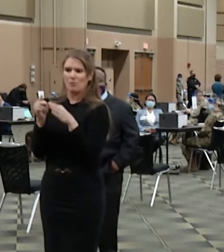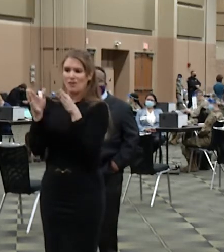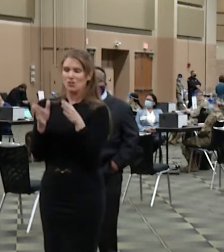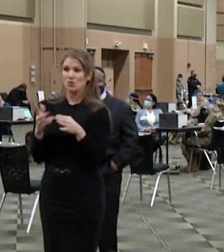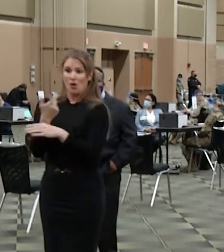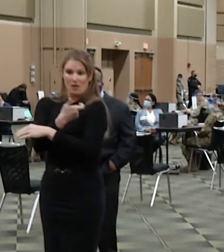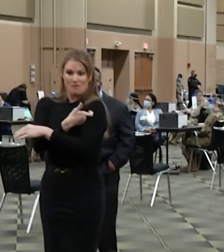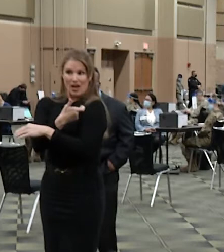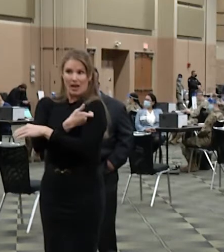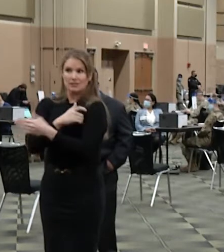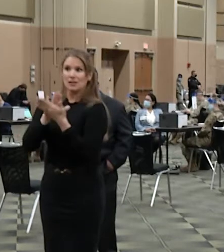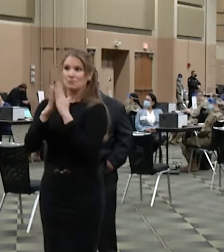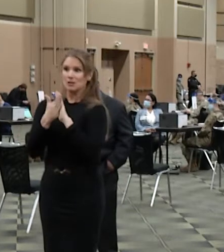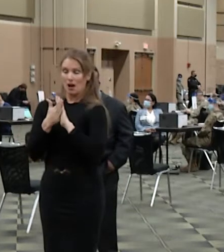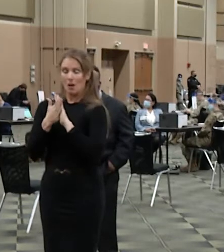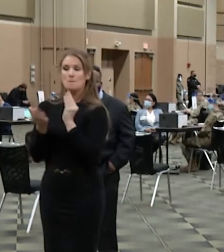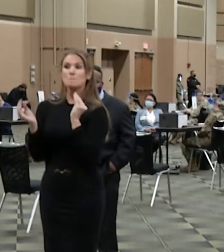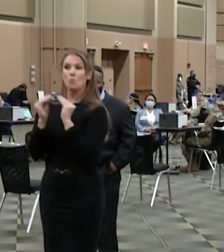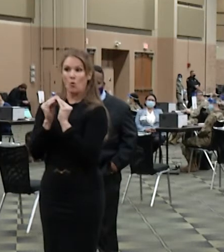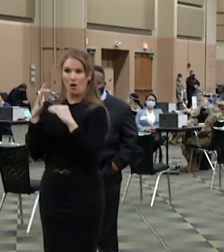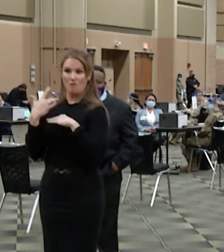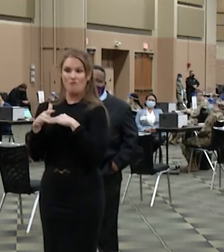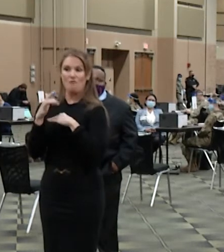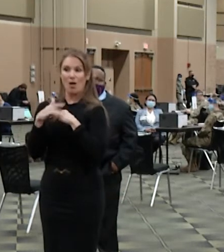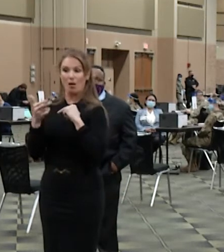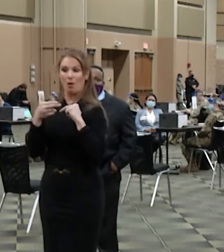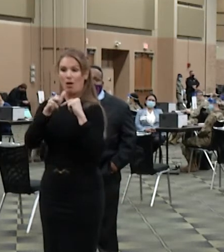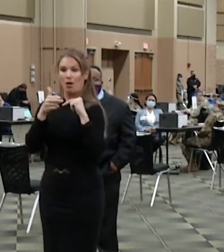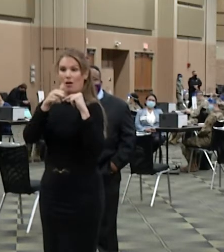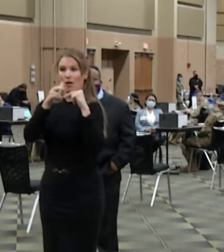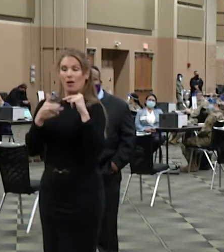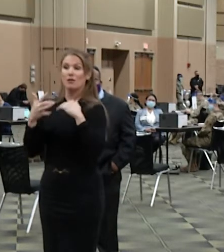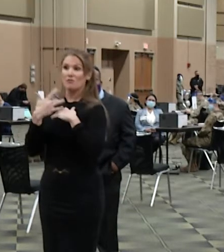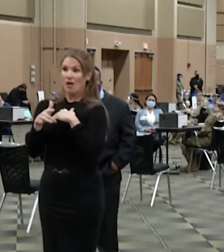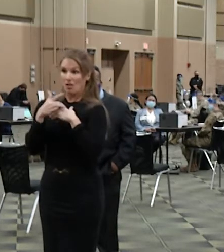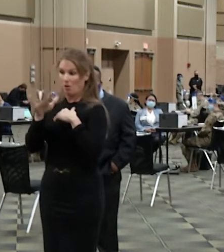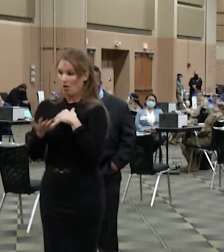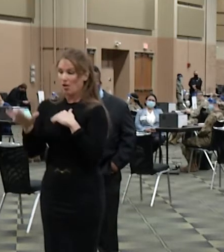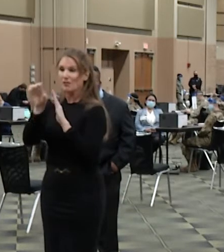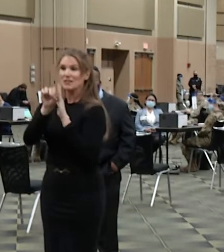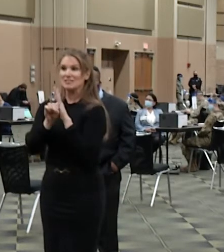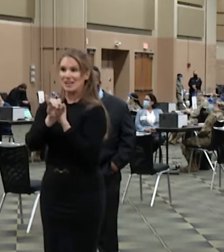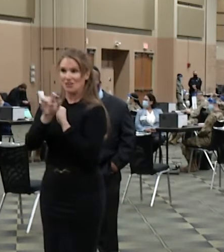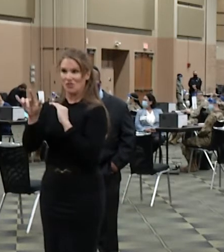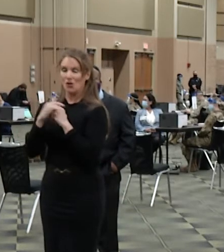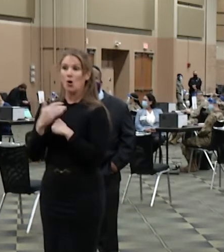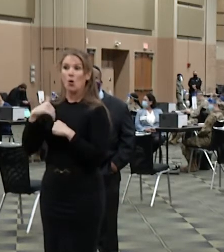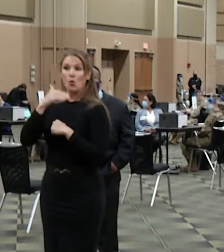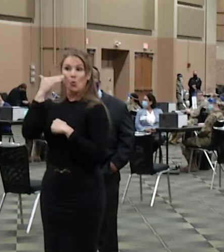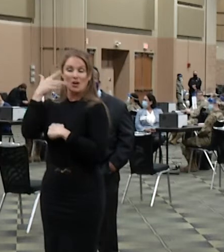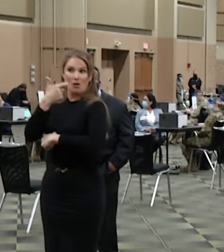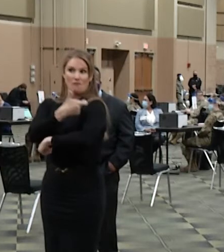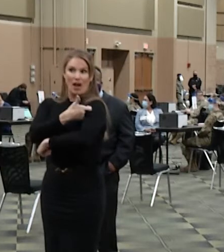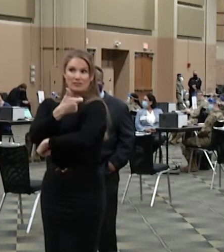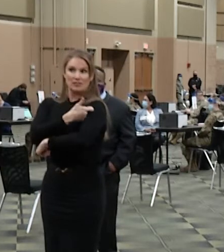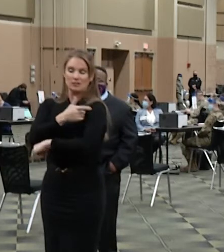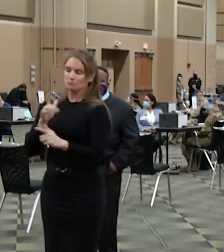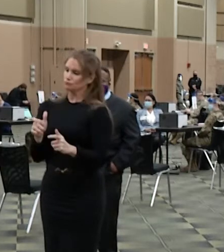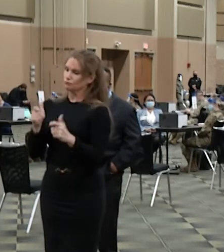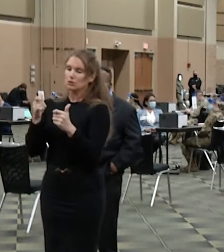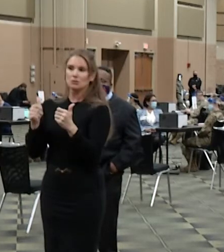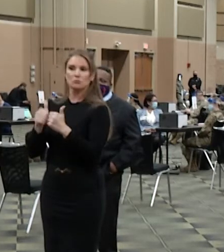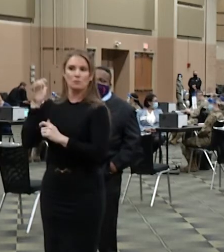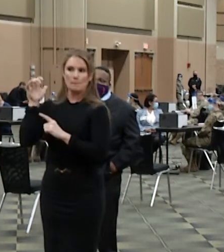vaccine has become increasingly available throughout our state. We know vaccinations are the quickest,